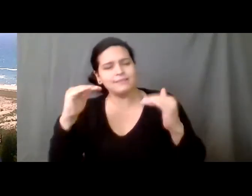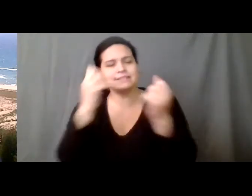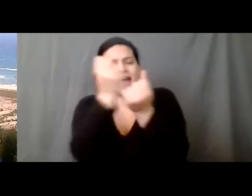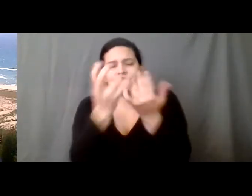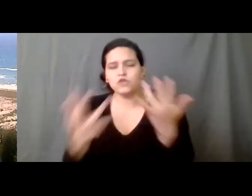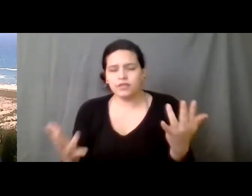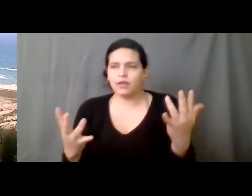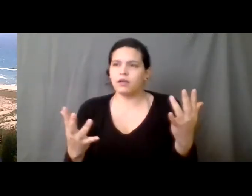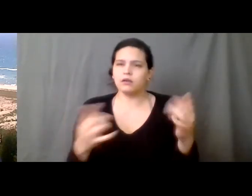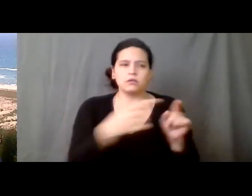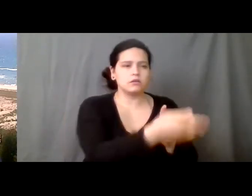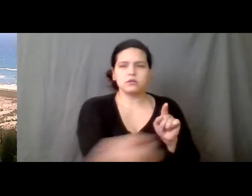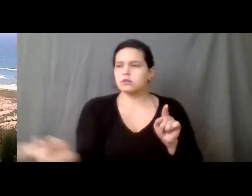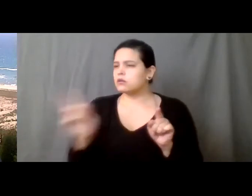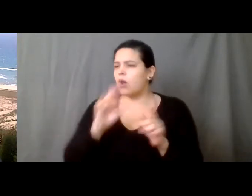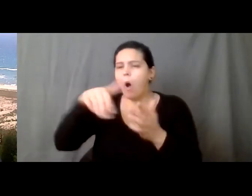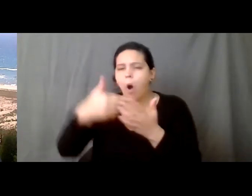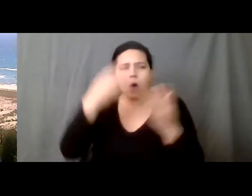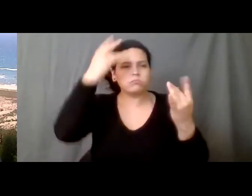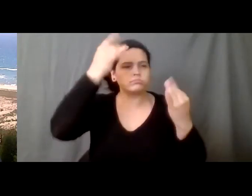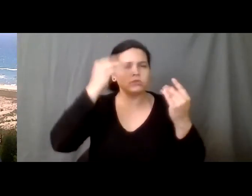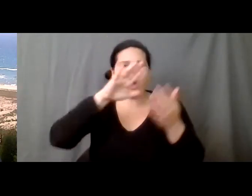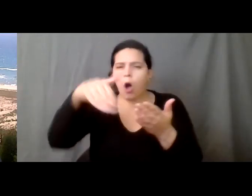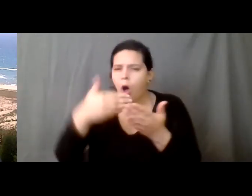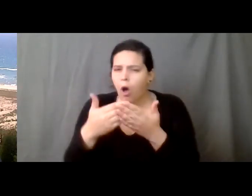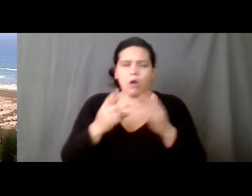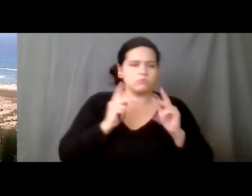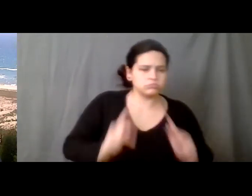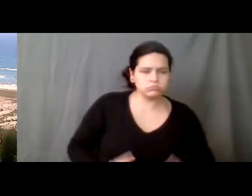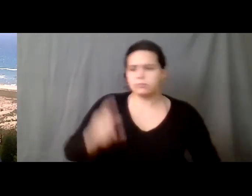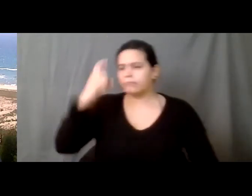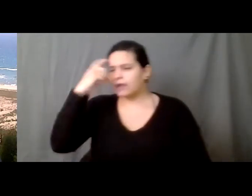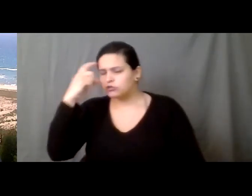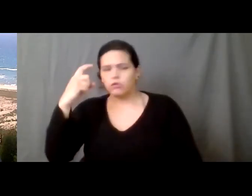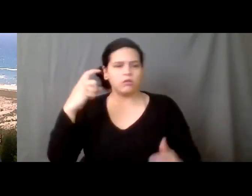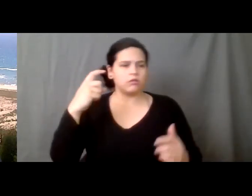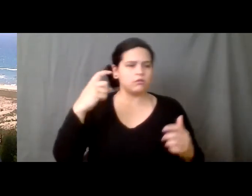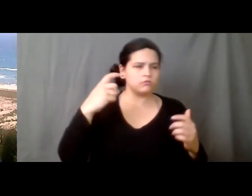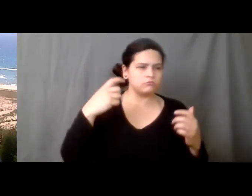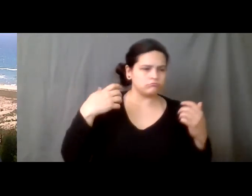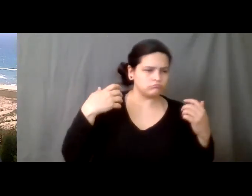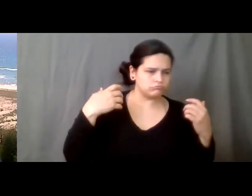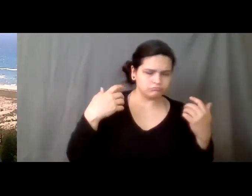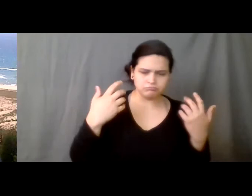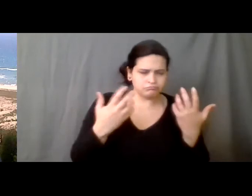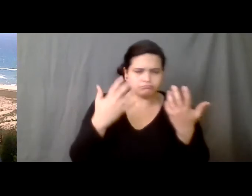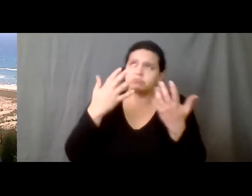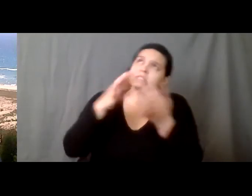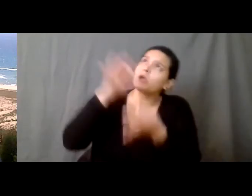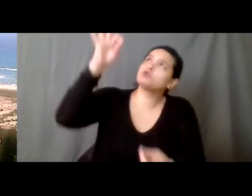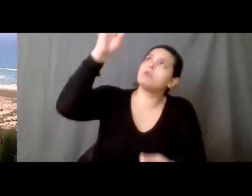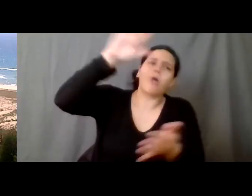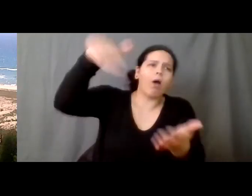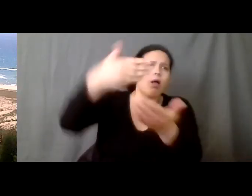that harmony or that balance is really important for us as we work through these things. I thought about this a